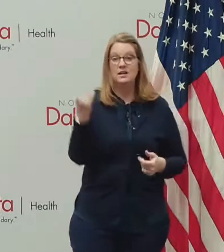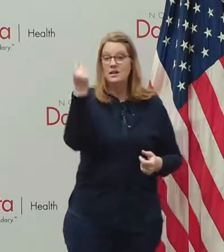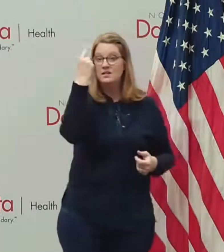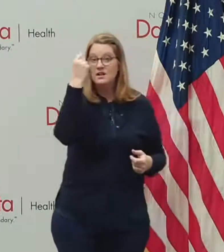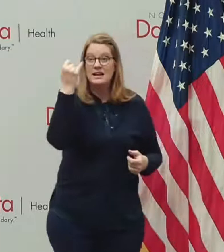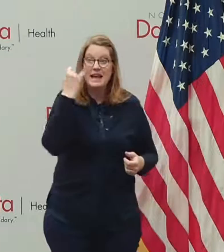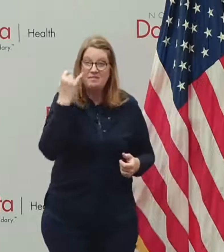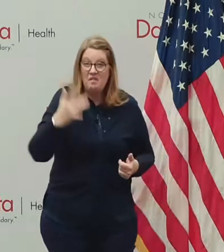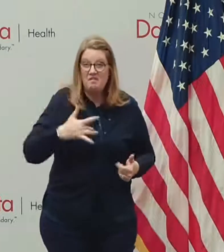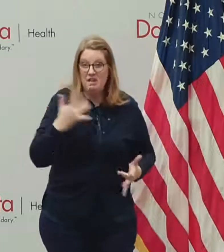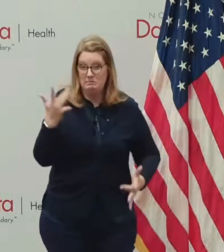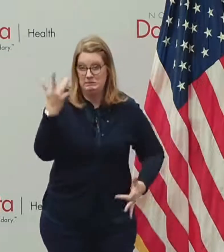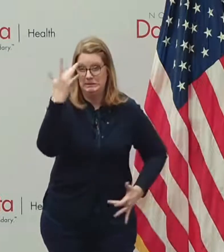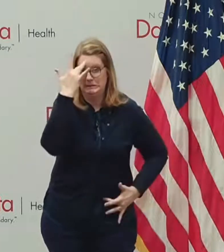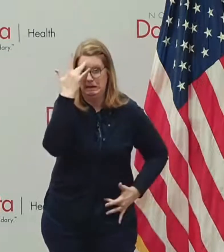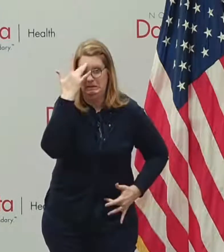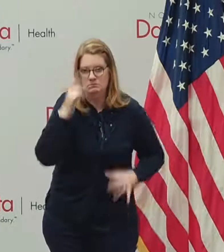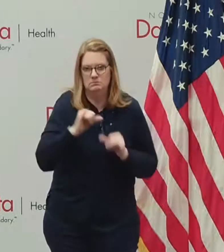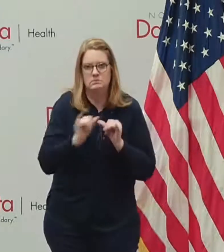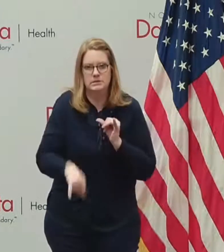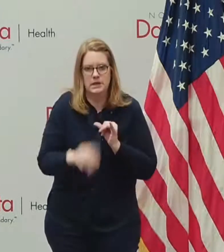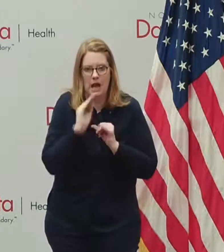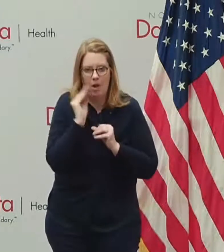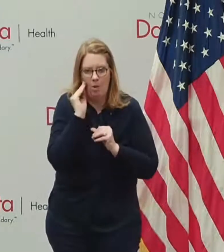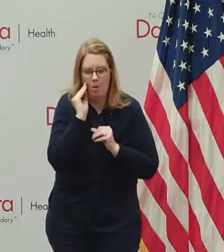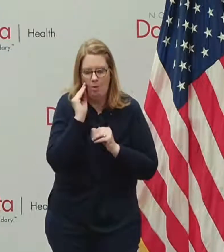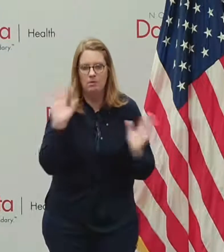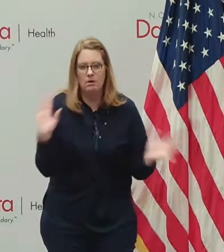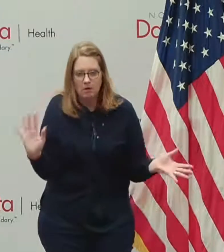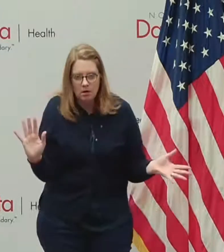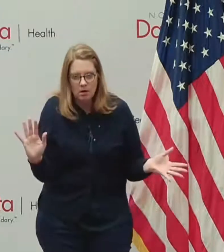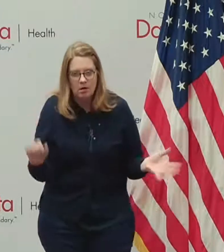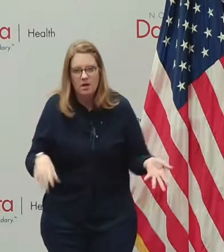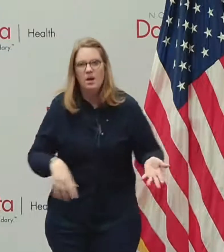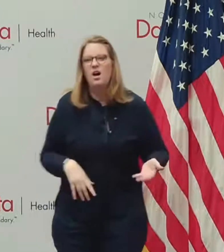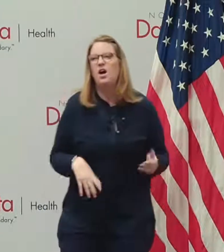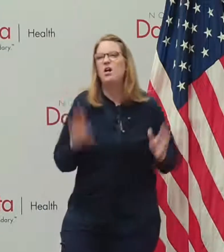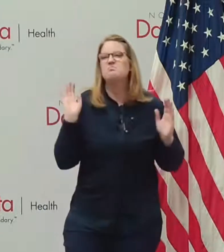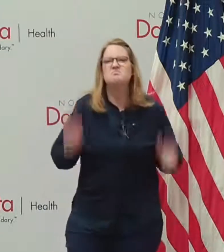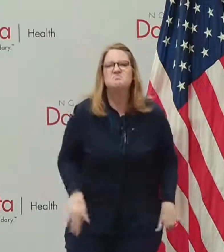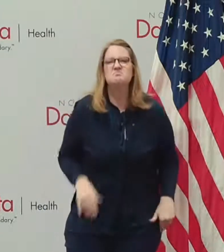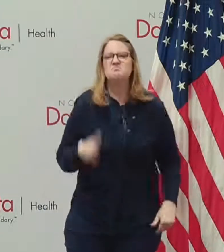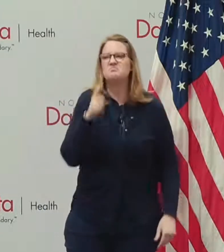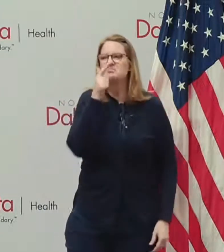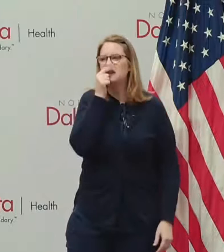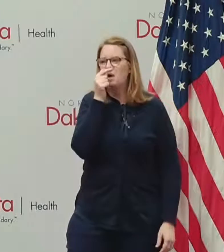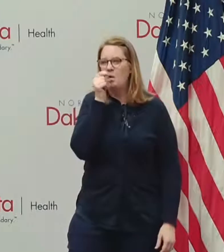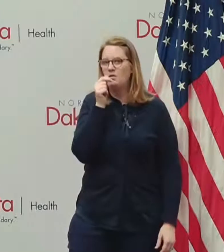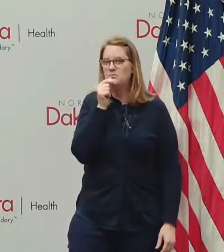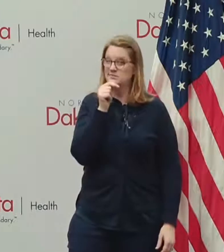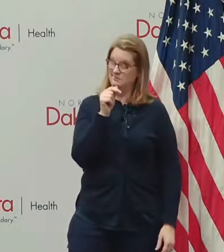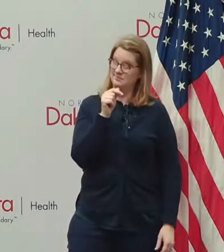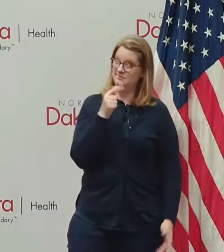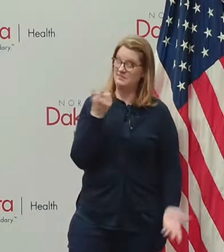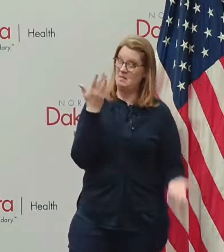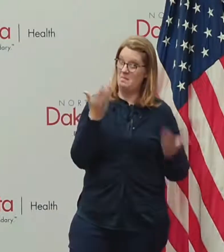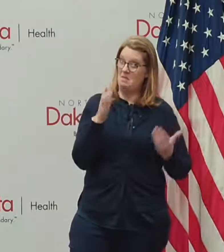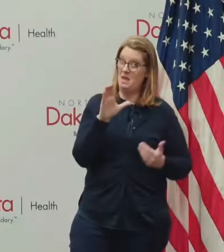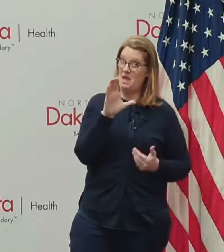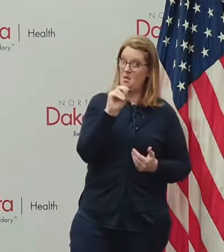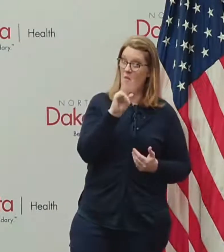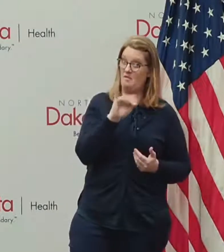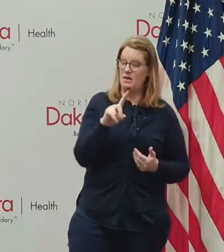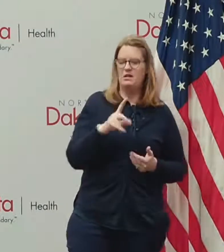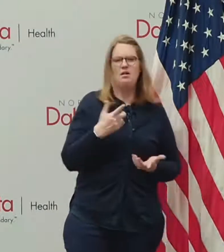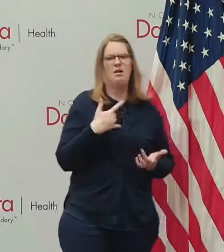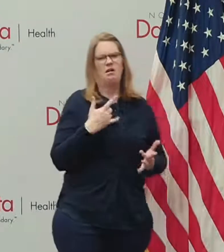well, please stay home if you're sick. Because while you may think you just have a cold, it could be COVID. You may think you just have the flu, it could be